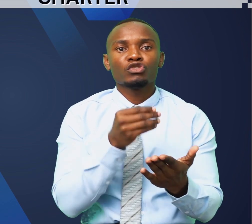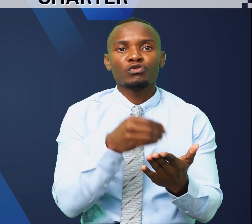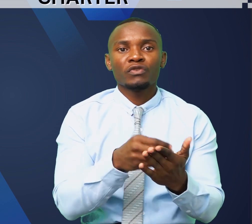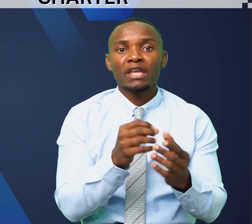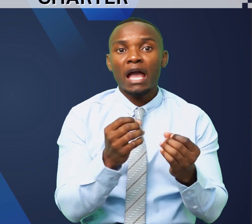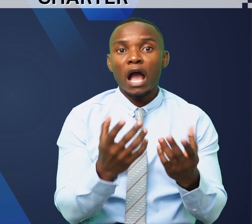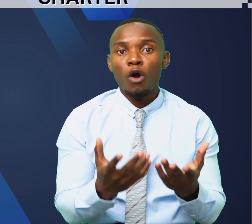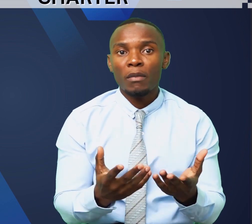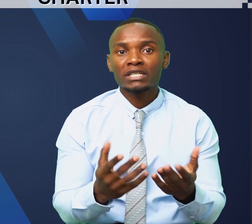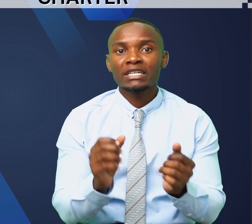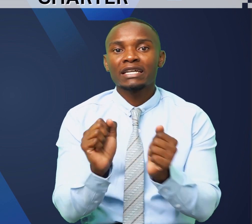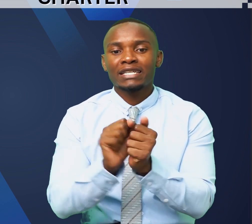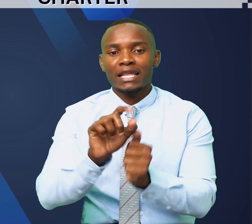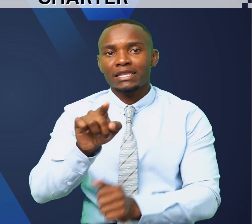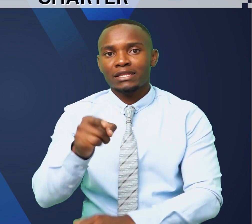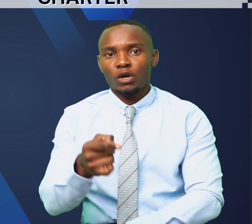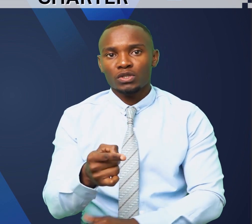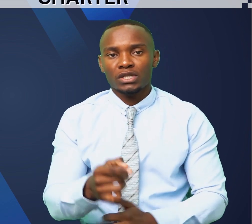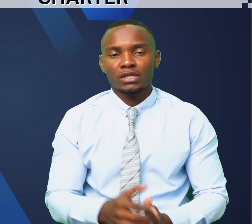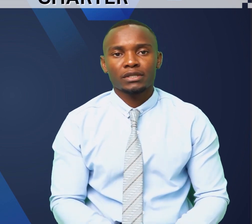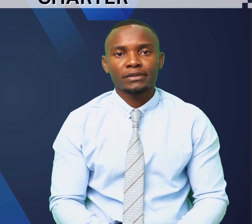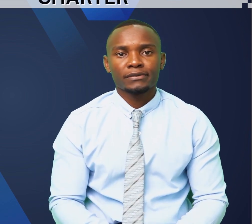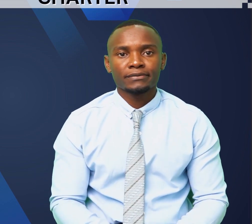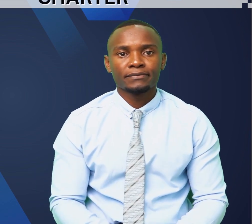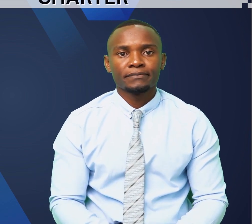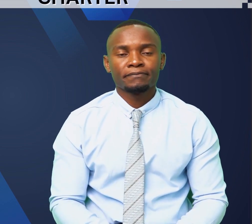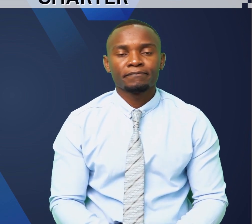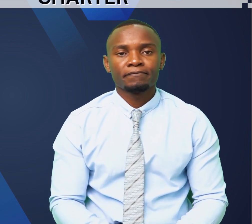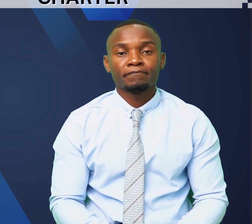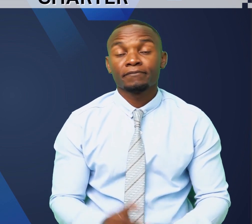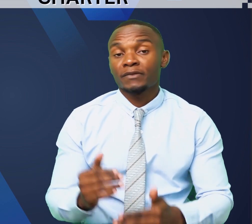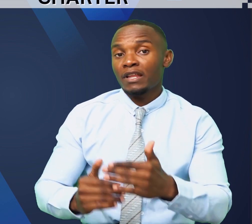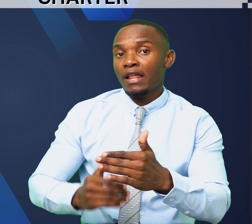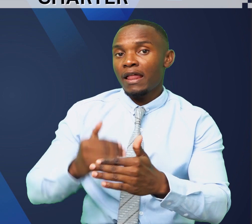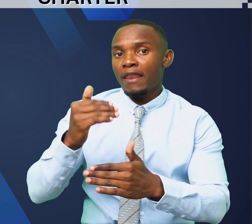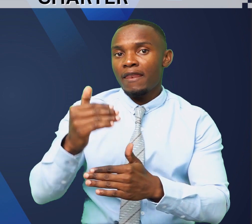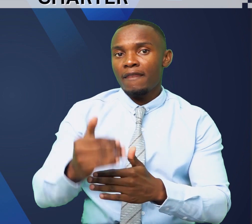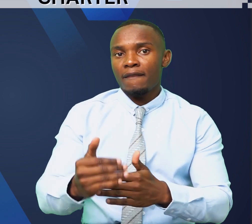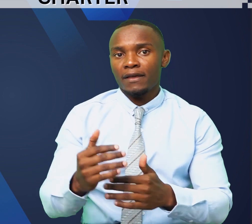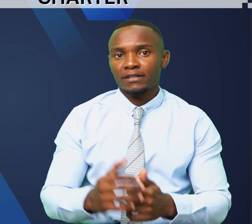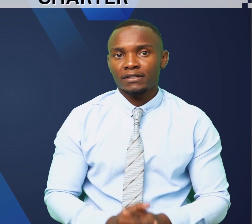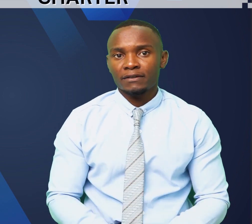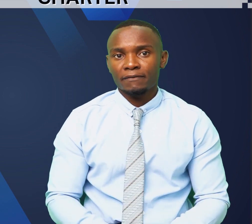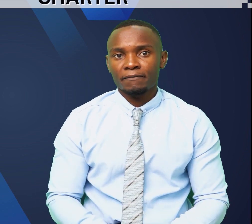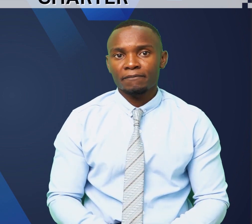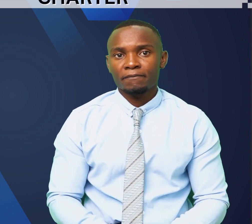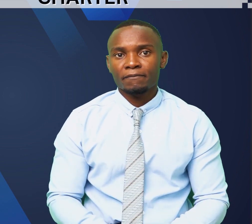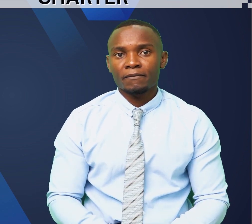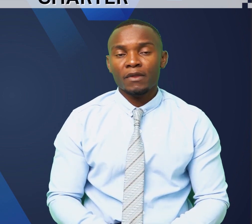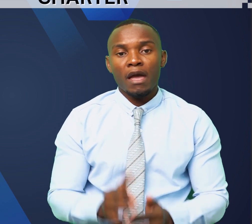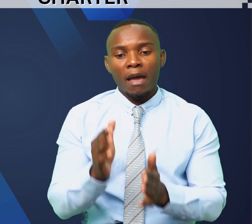of 10,000 Kenya shillings. Service rendered, schedule